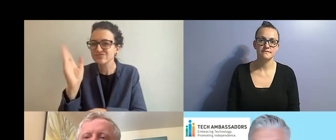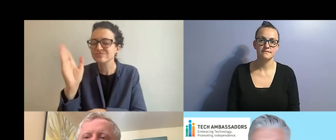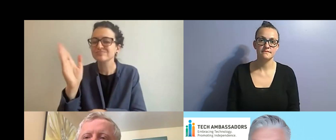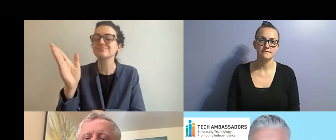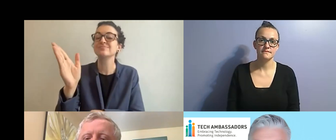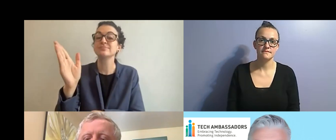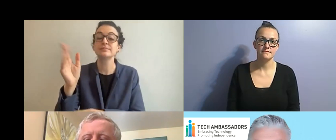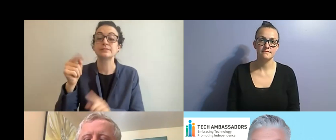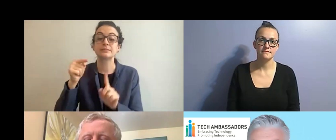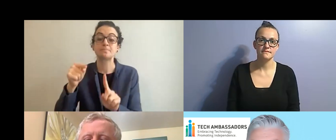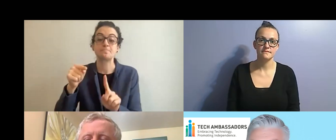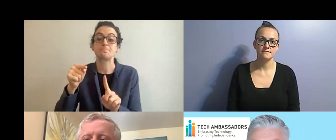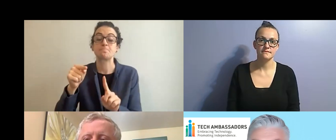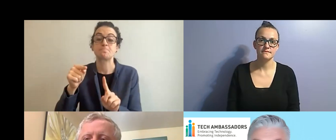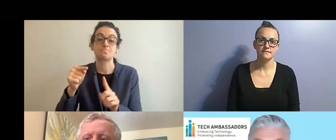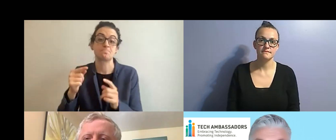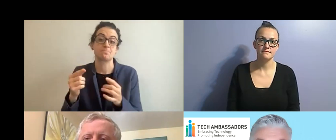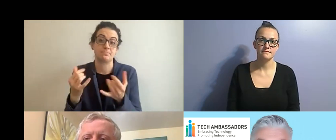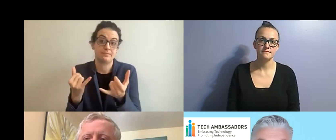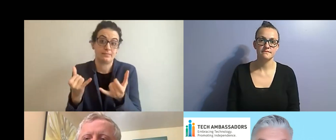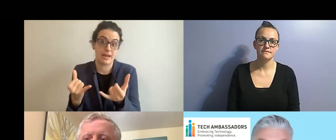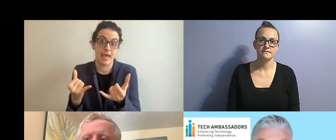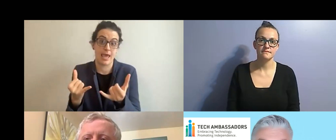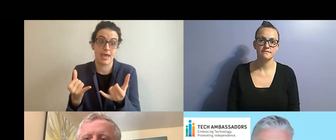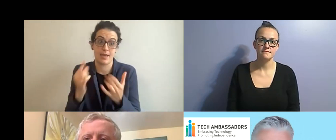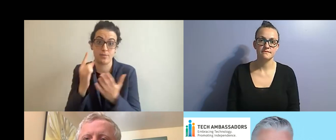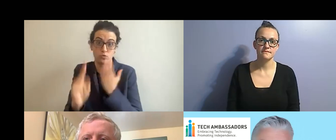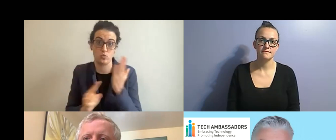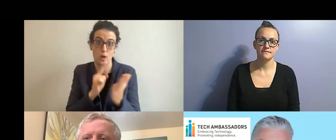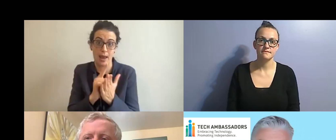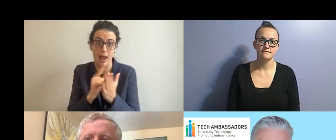cover what we'll be doing today.